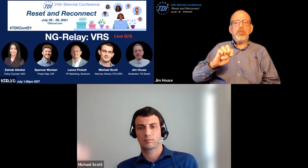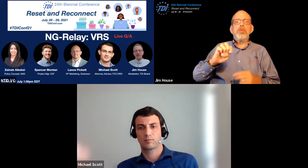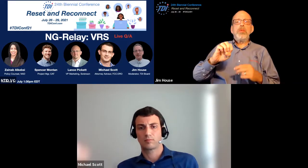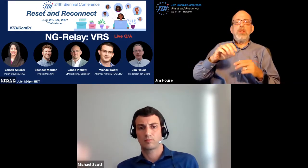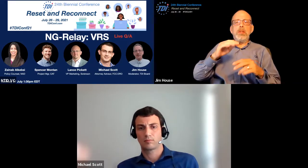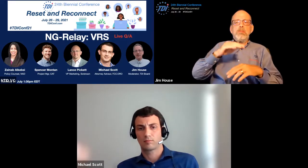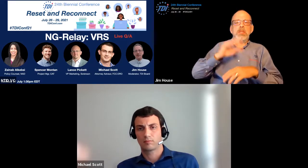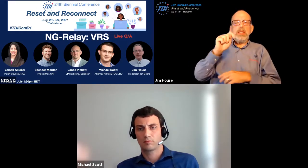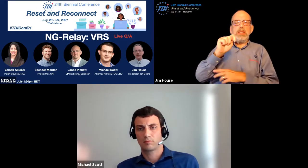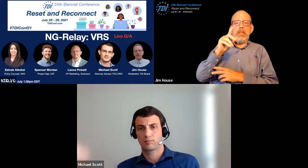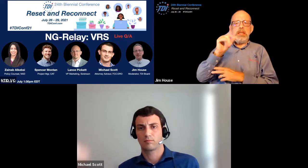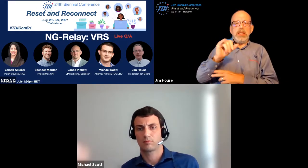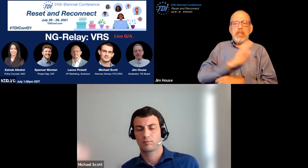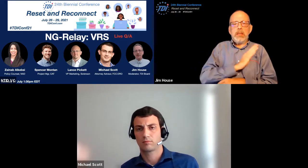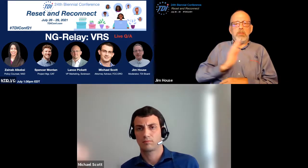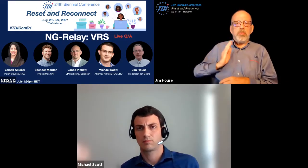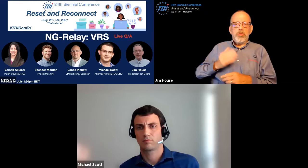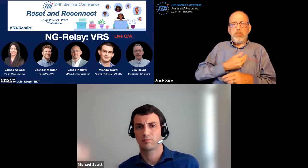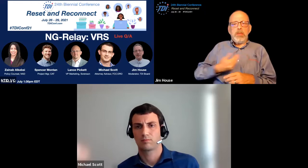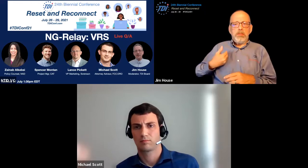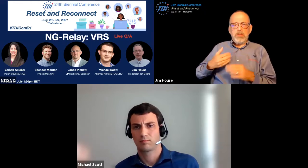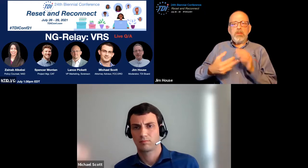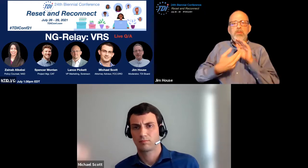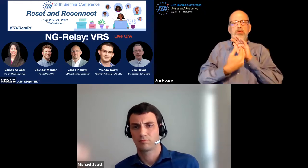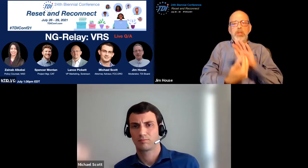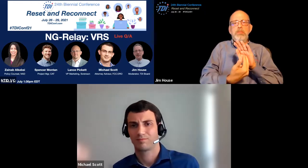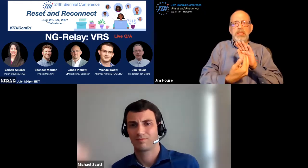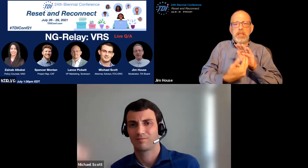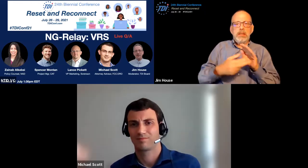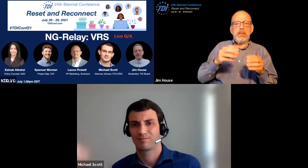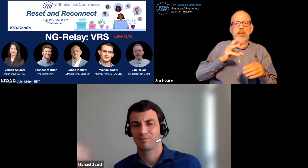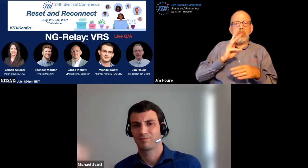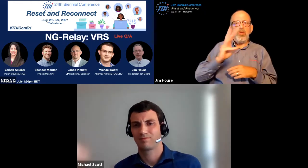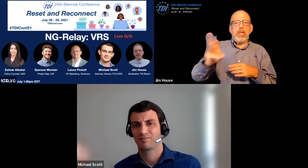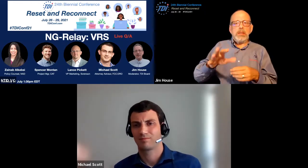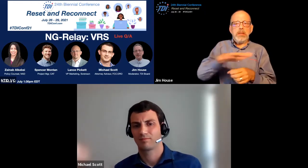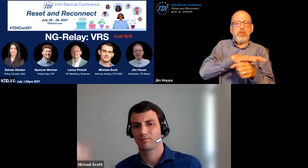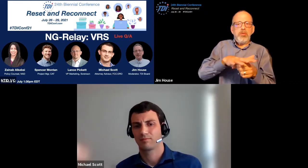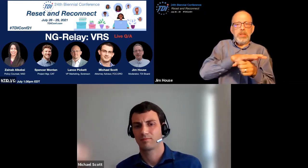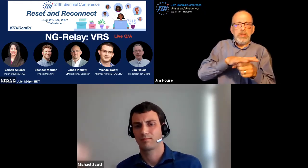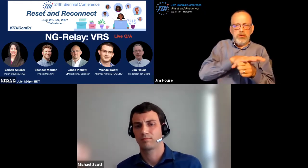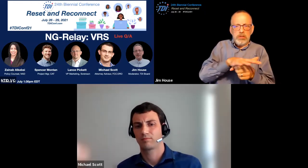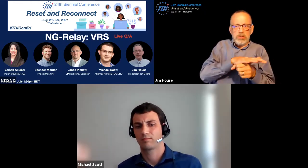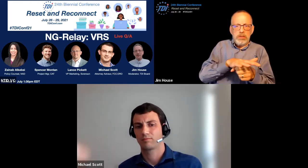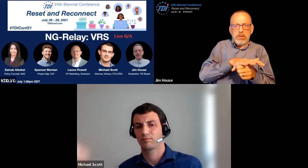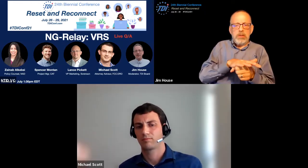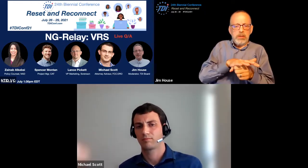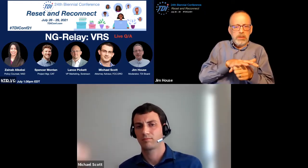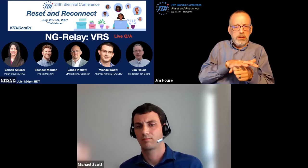My name is Jim House. I am the TDI board member representing the West